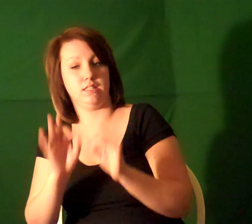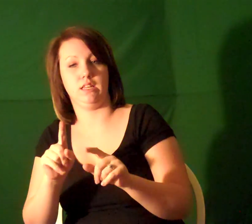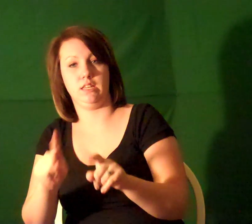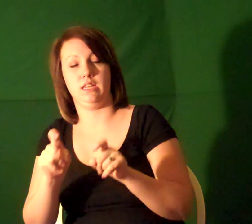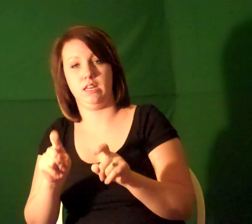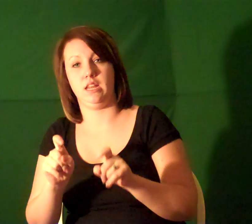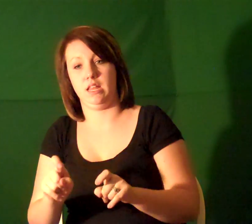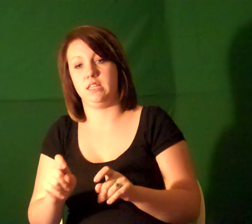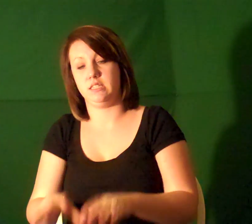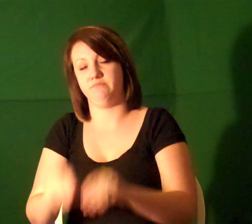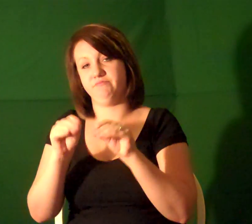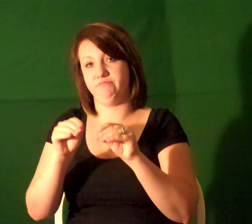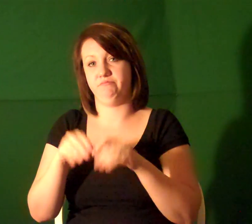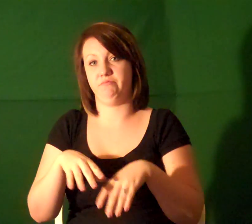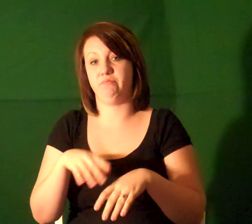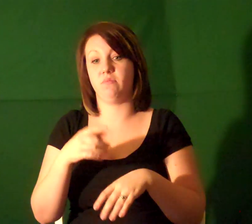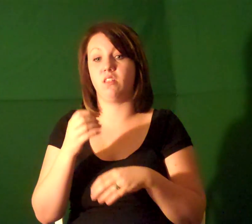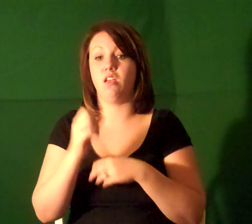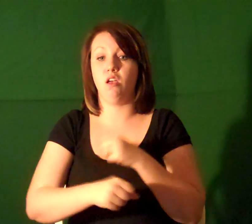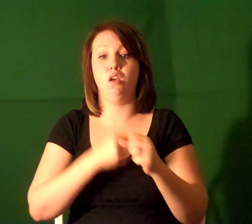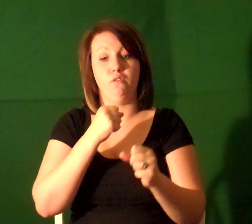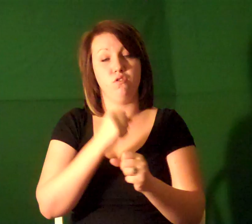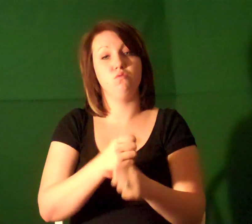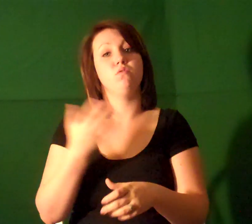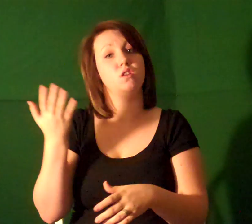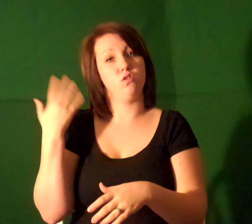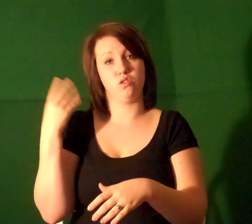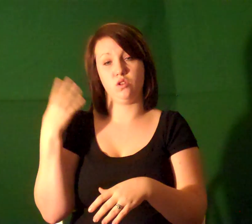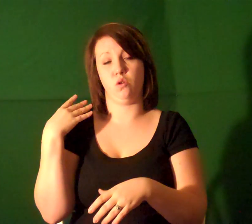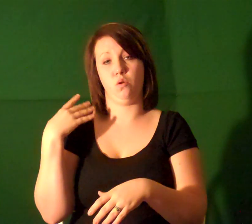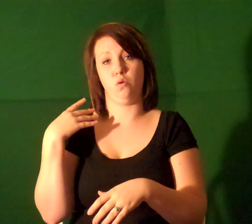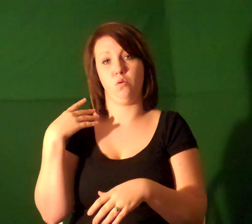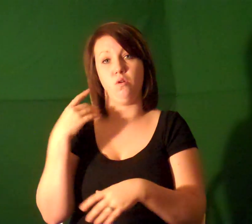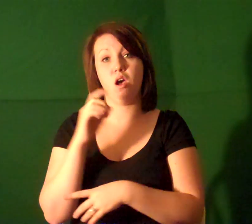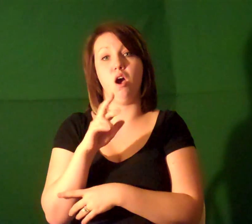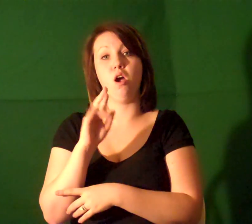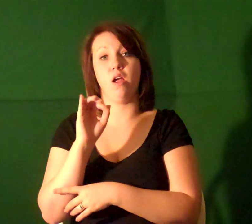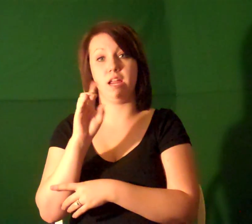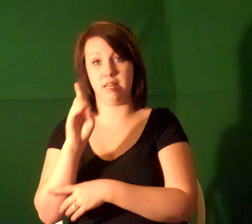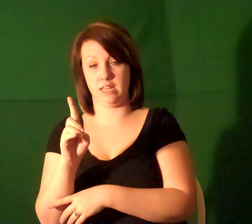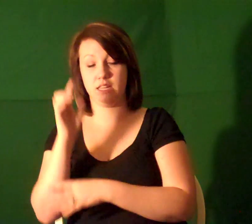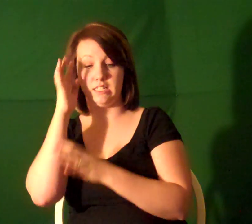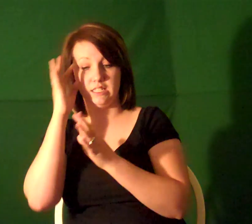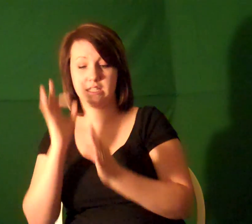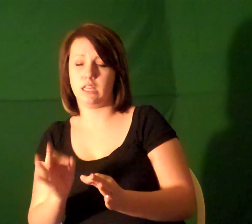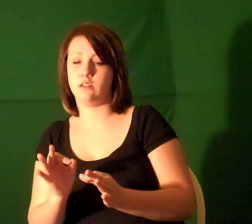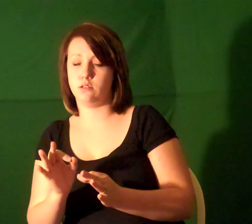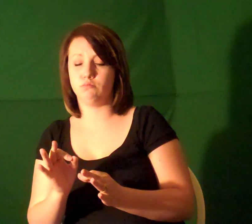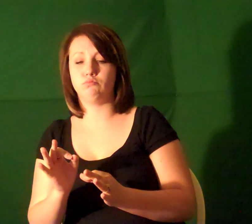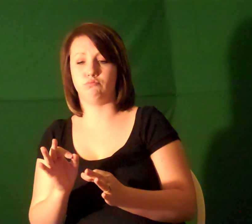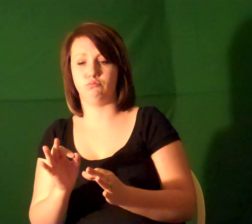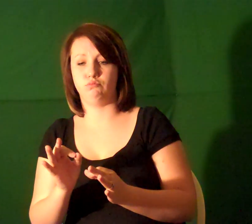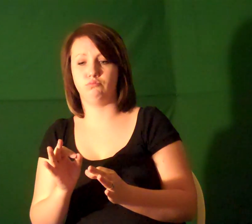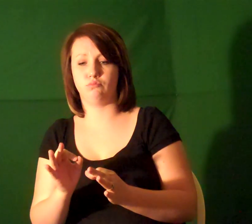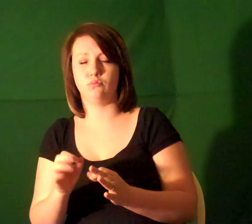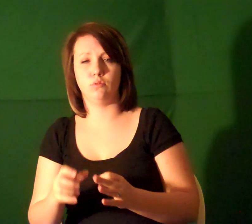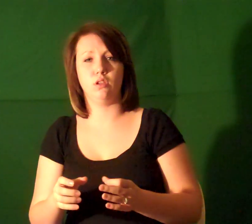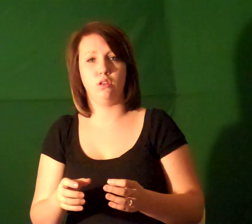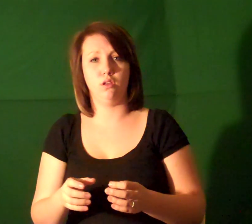A few years ago, RID decided that they would enact an educational requirement to be able to take the performance